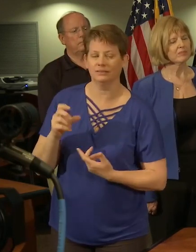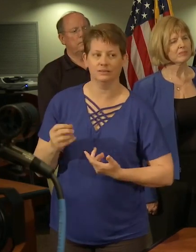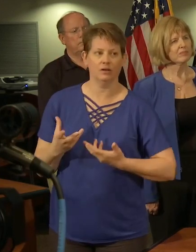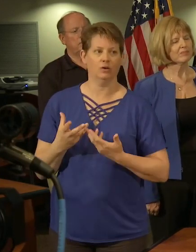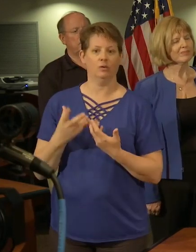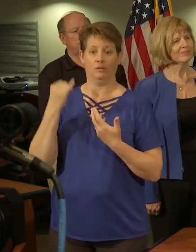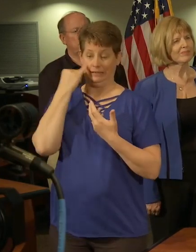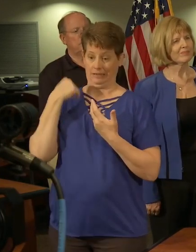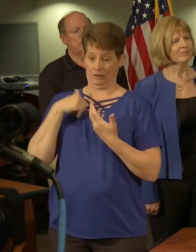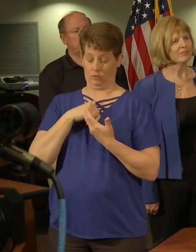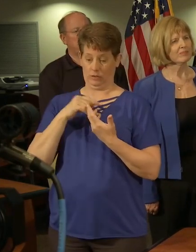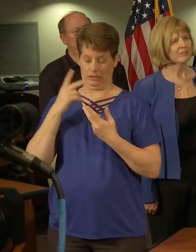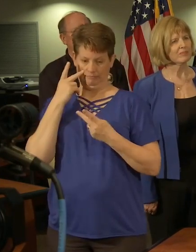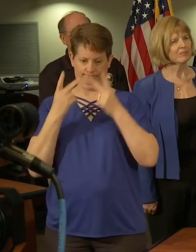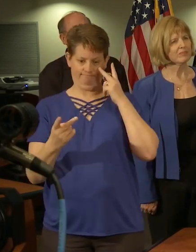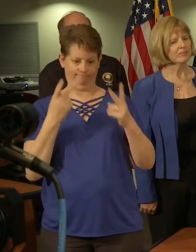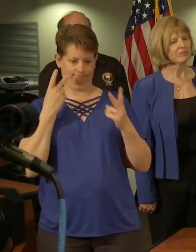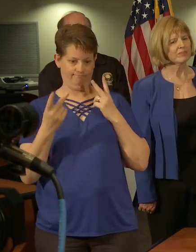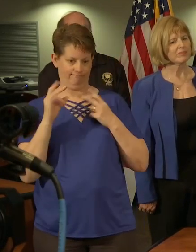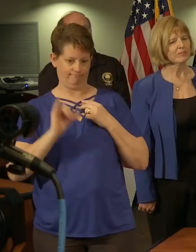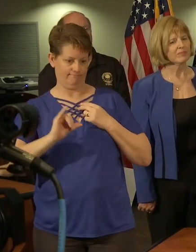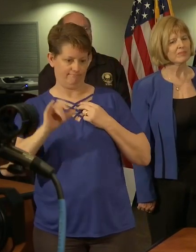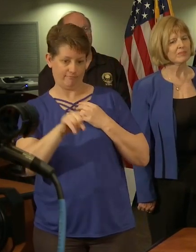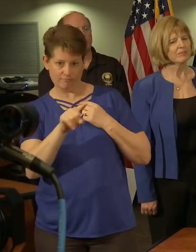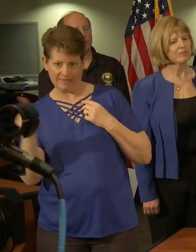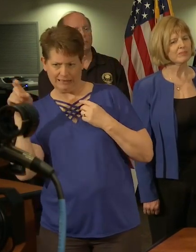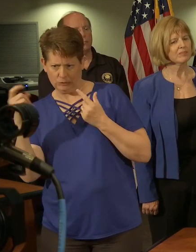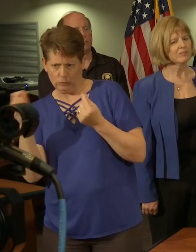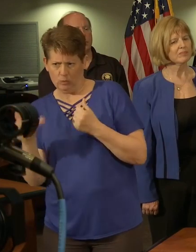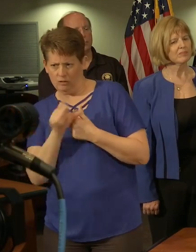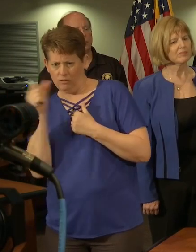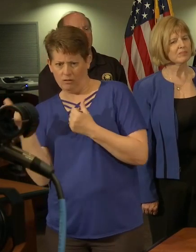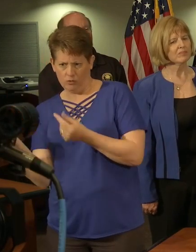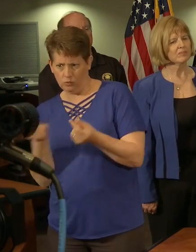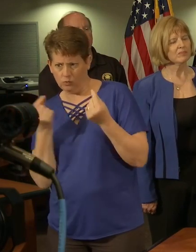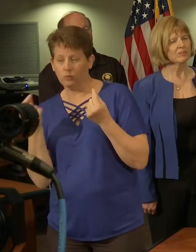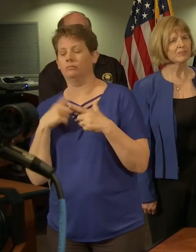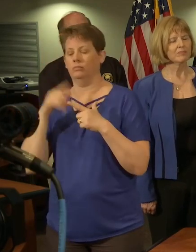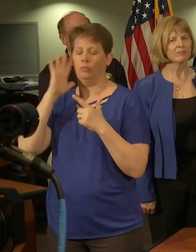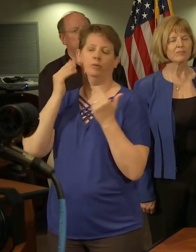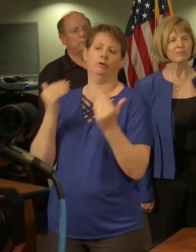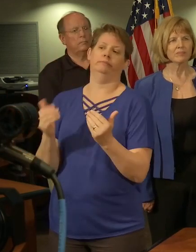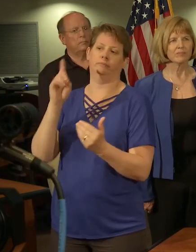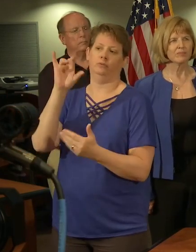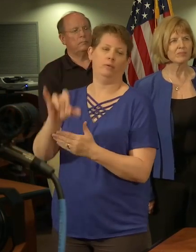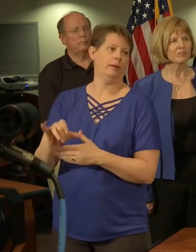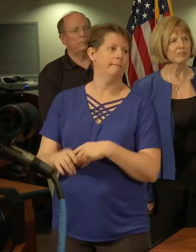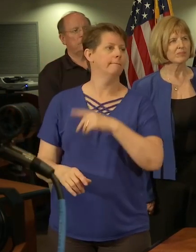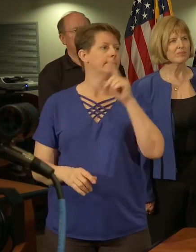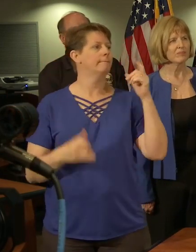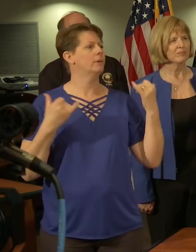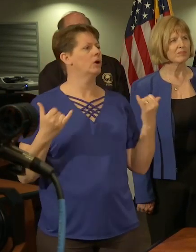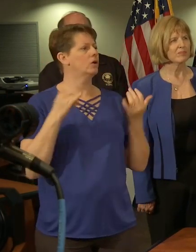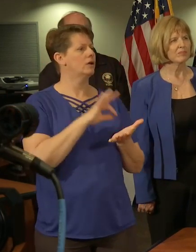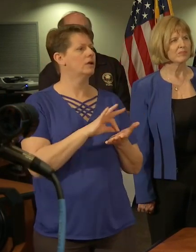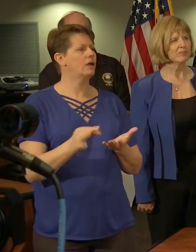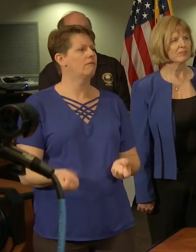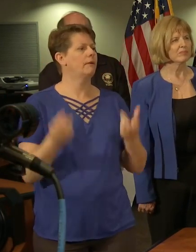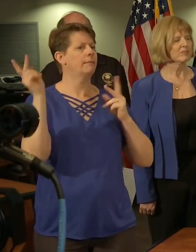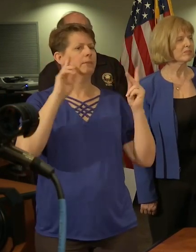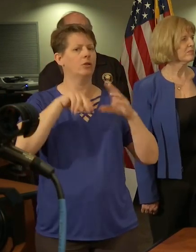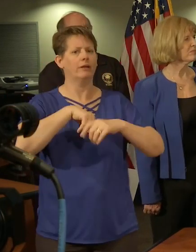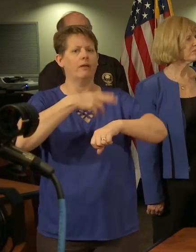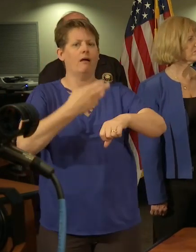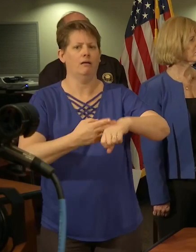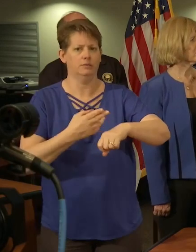As it becomes clear that there are other things that need to be done, then we'll do them. What's the current count of how many people are